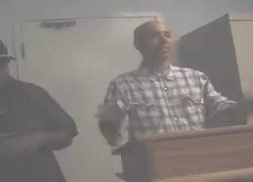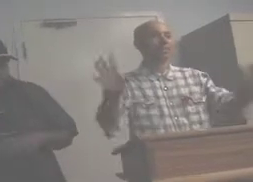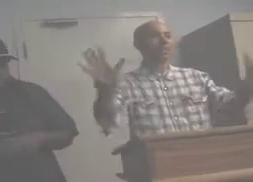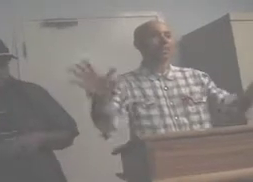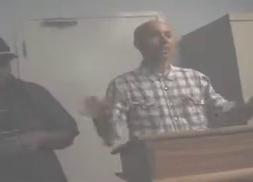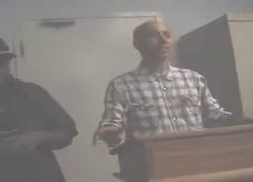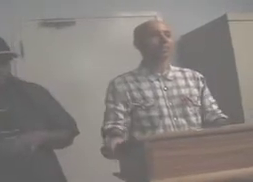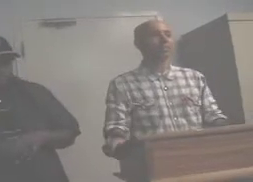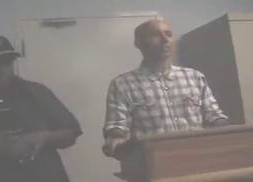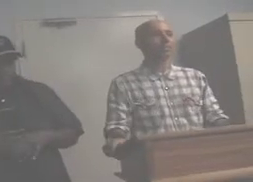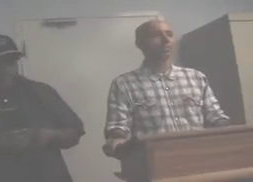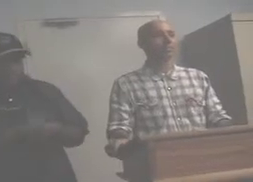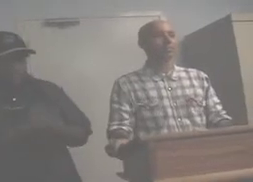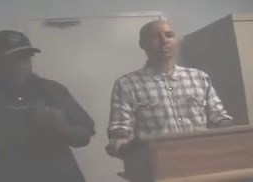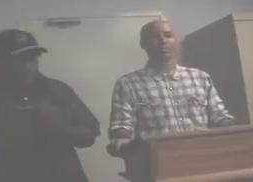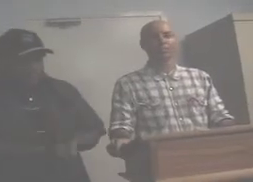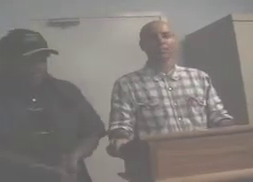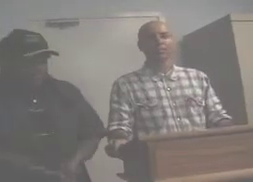But that's in God's hands.